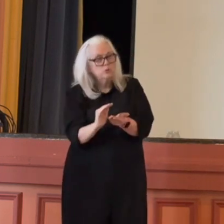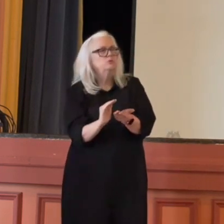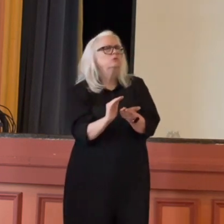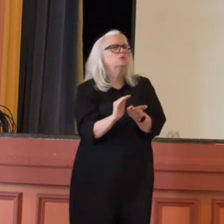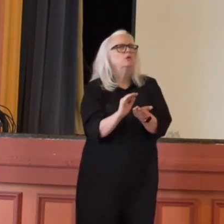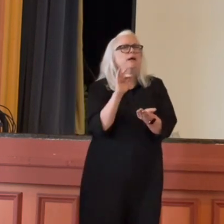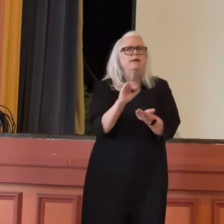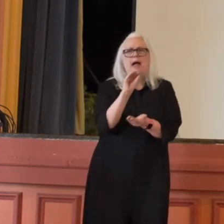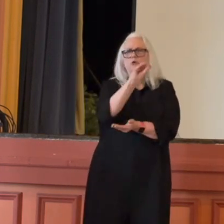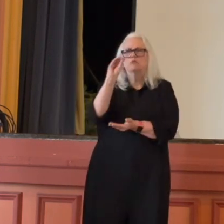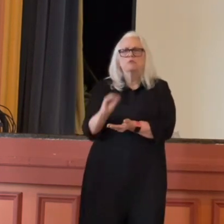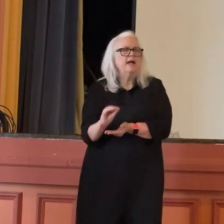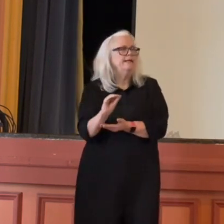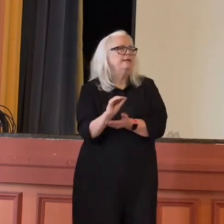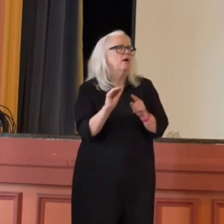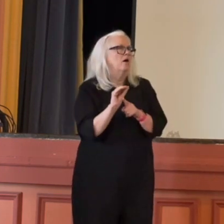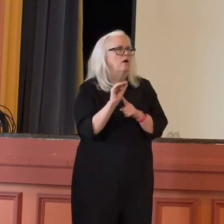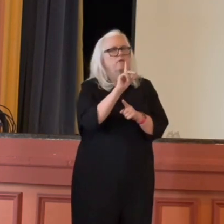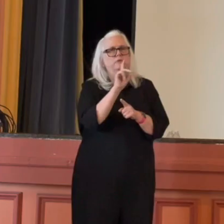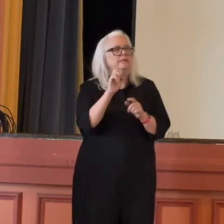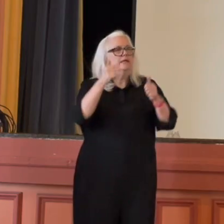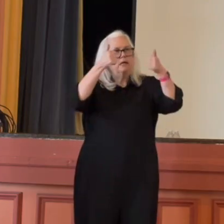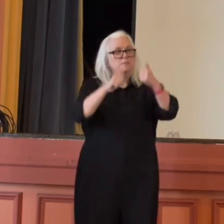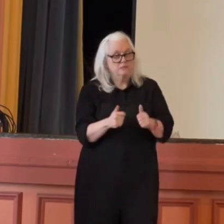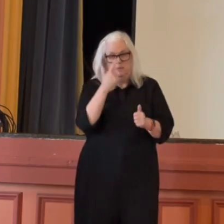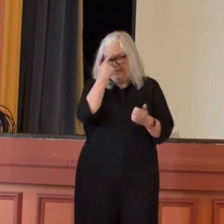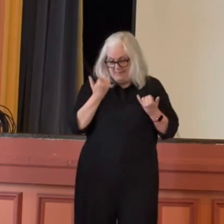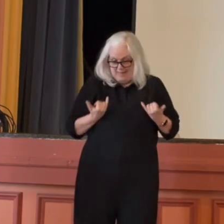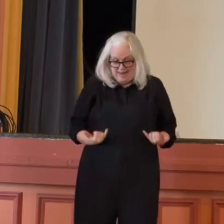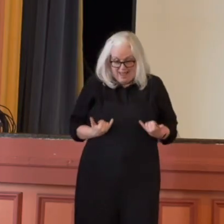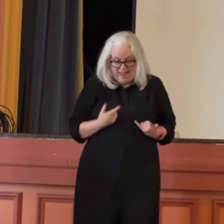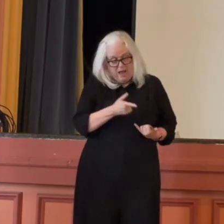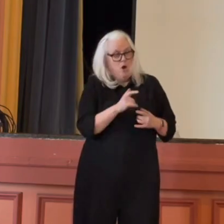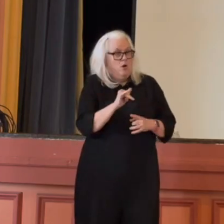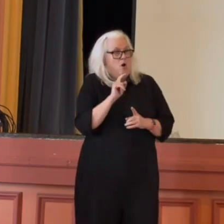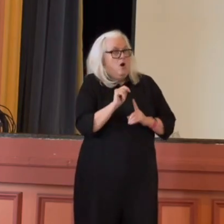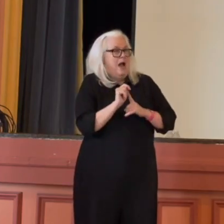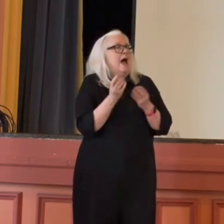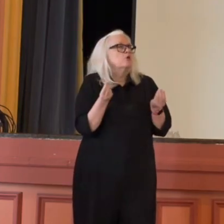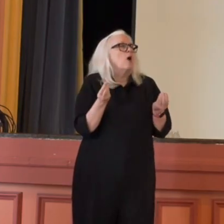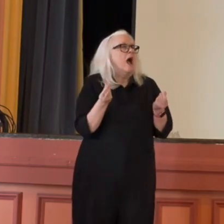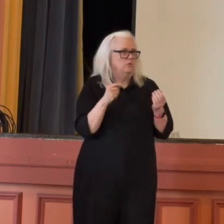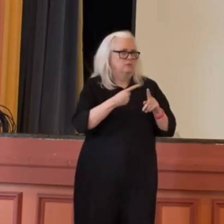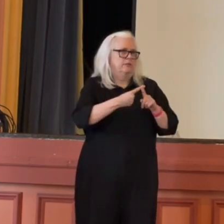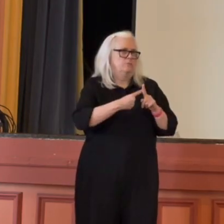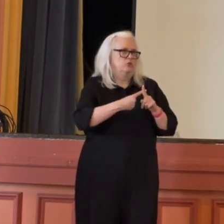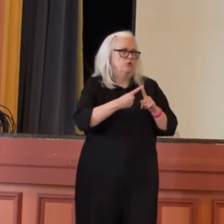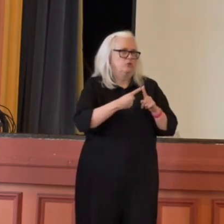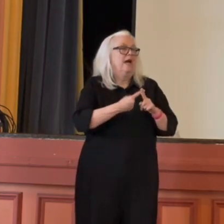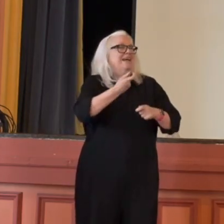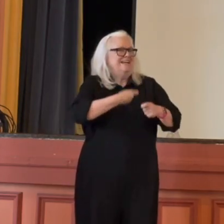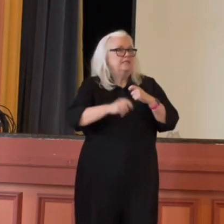the rate of decomposition because you're now at ground temperature around there instead of being exposed